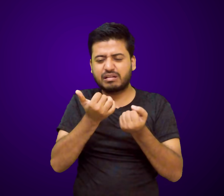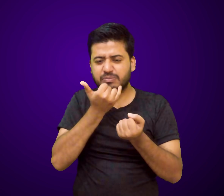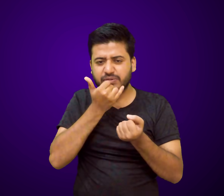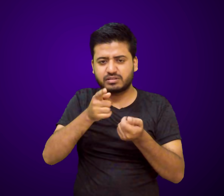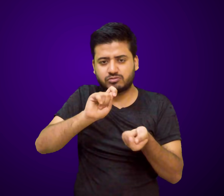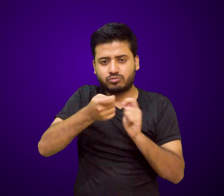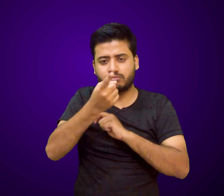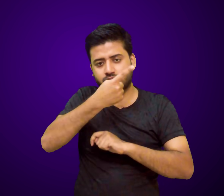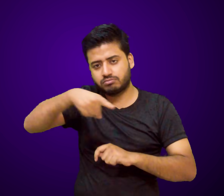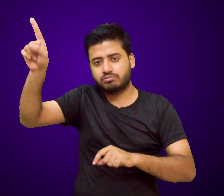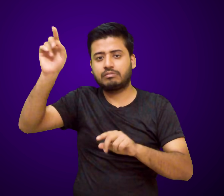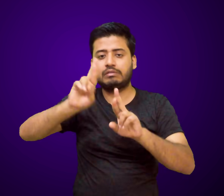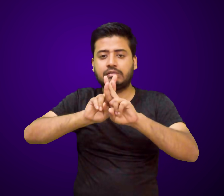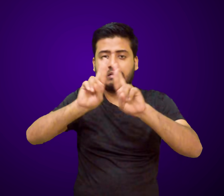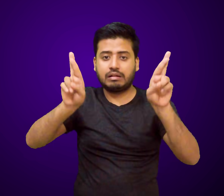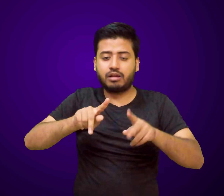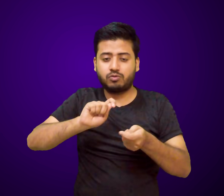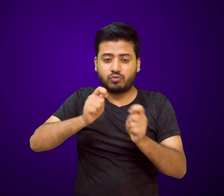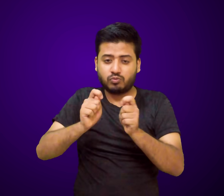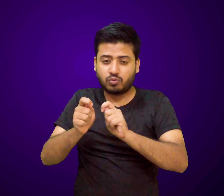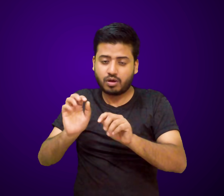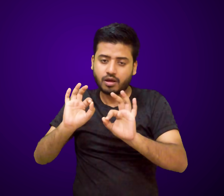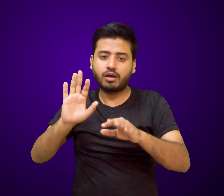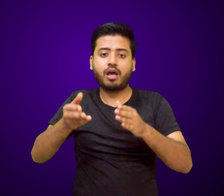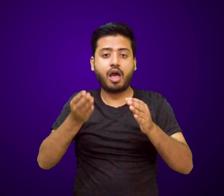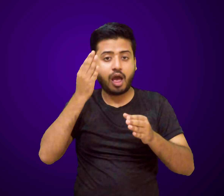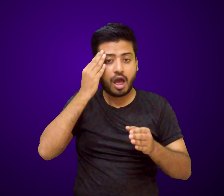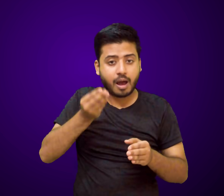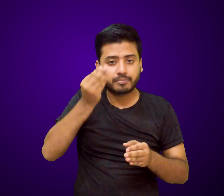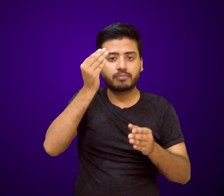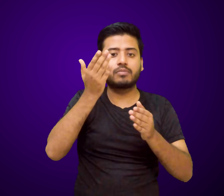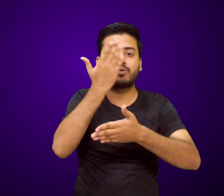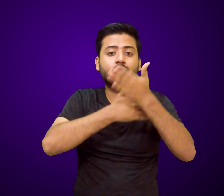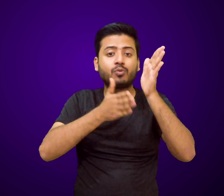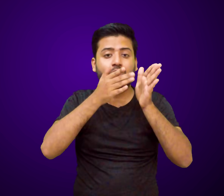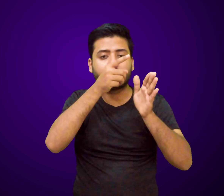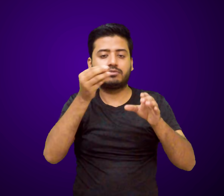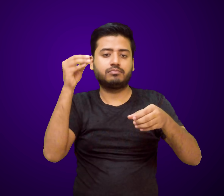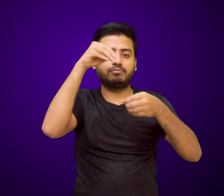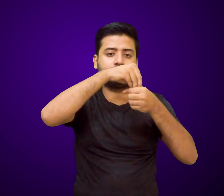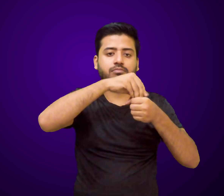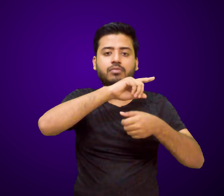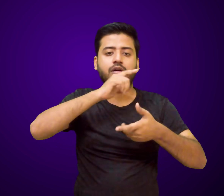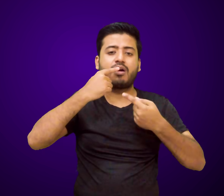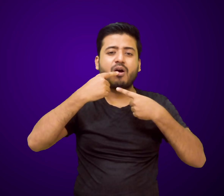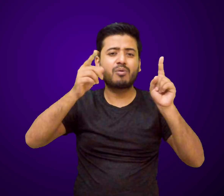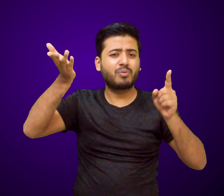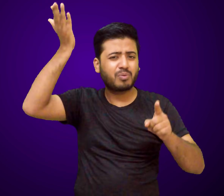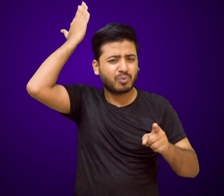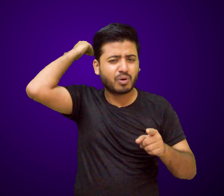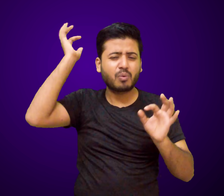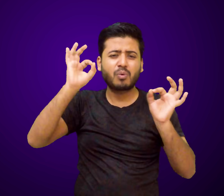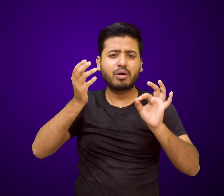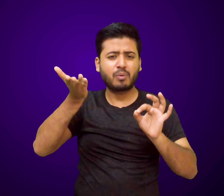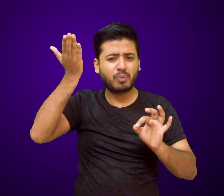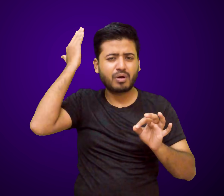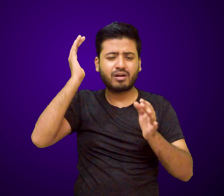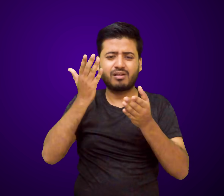percentage can be up to 75% for certain classes for orthopedically handicapped or paraplegic persons who require an escort. For